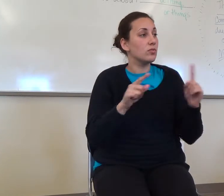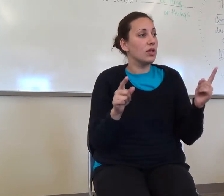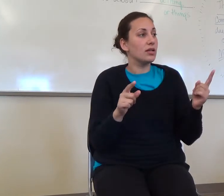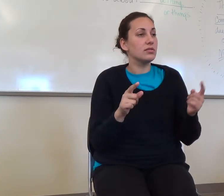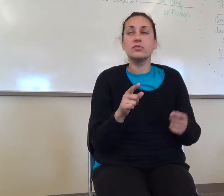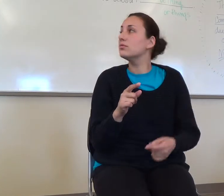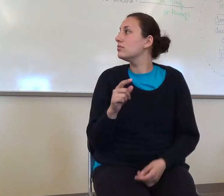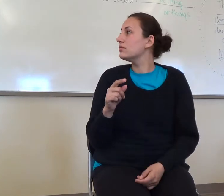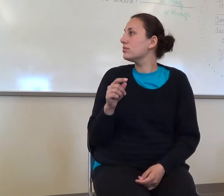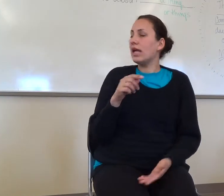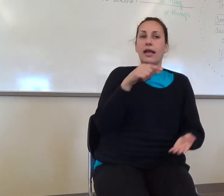about?